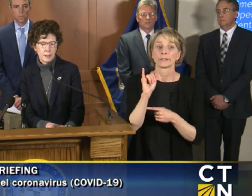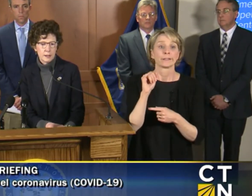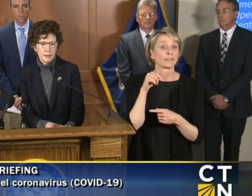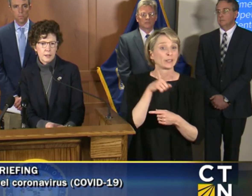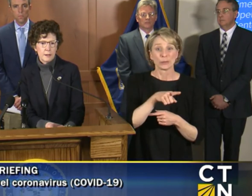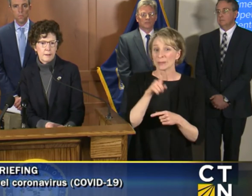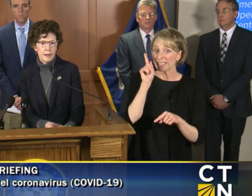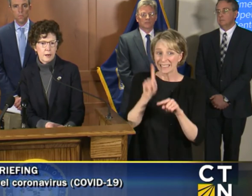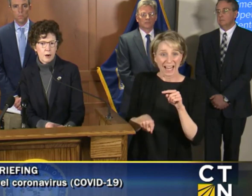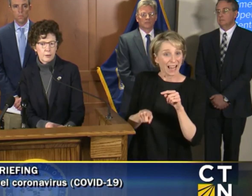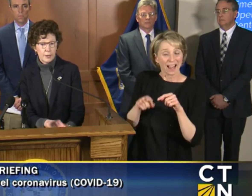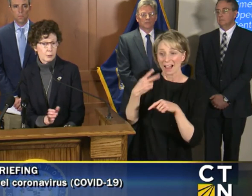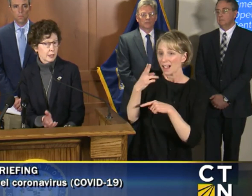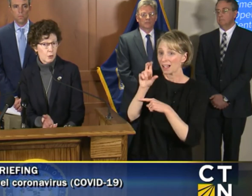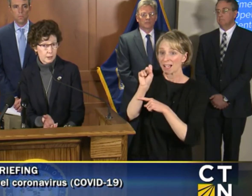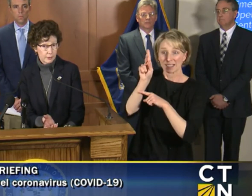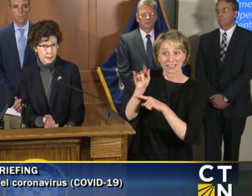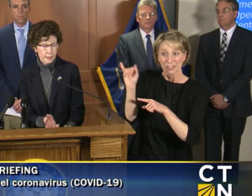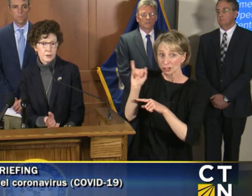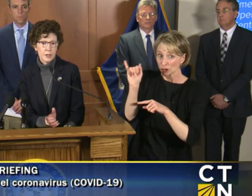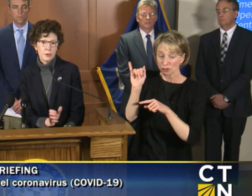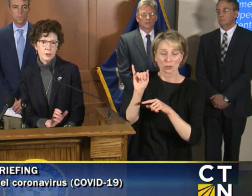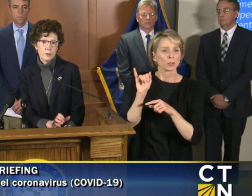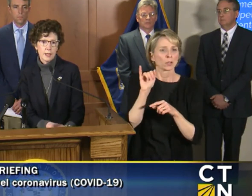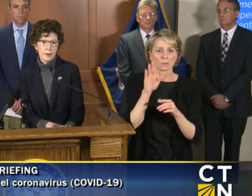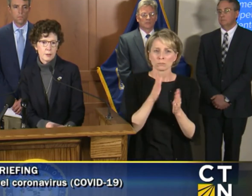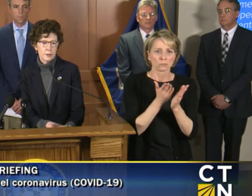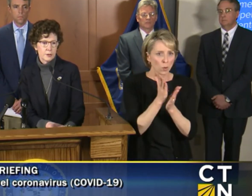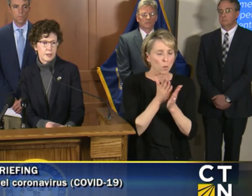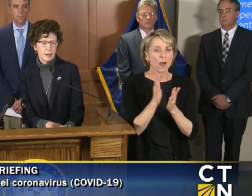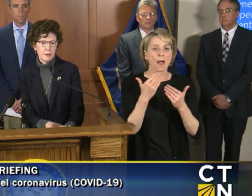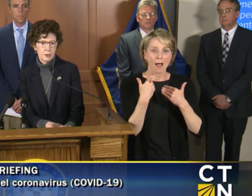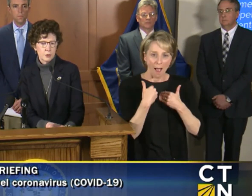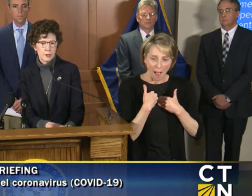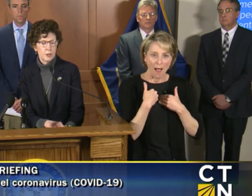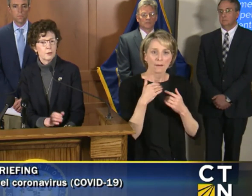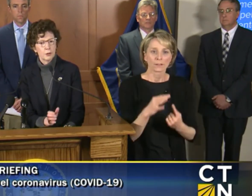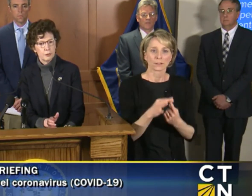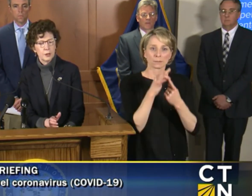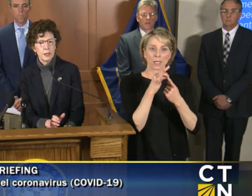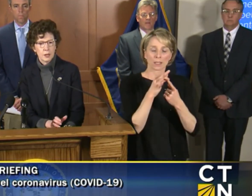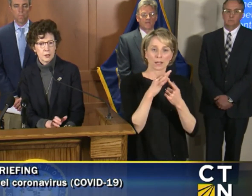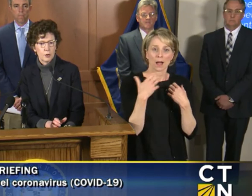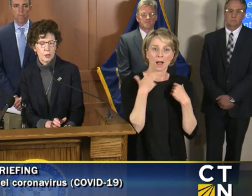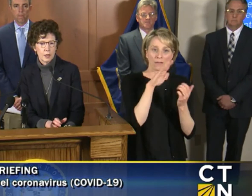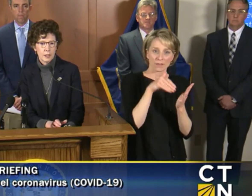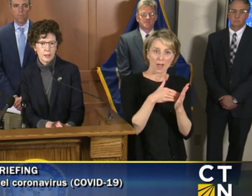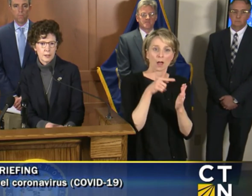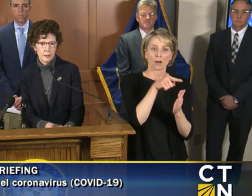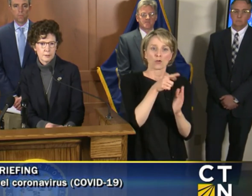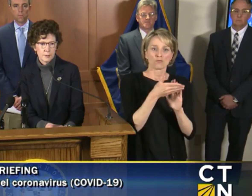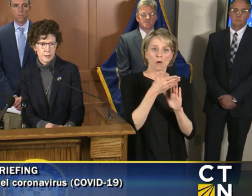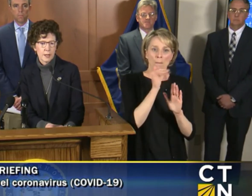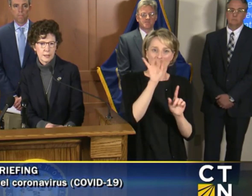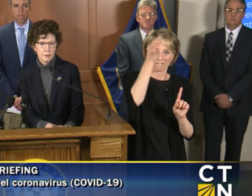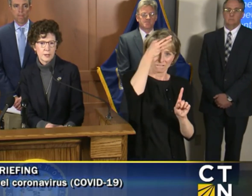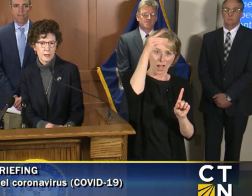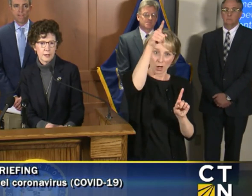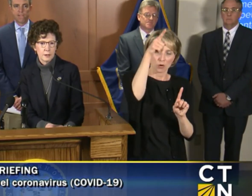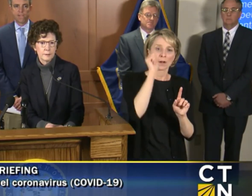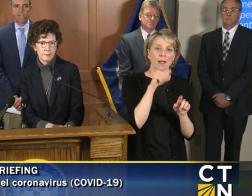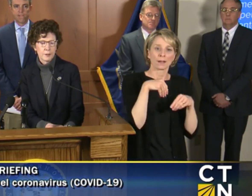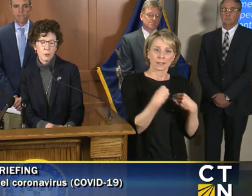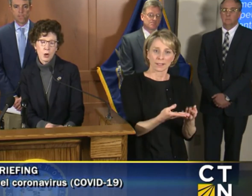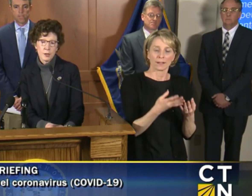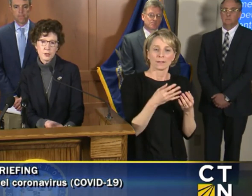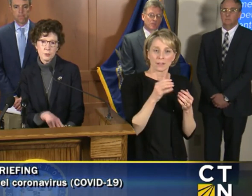be seen, there are federally qualified health centers that will see individuals either for free or on a sliding fee